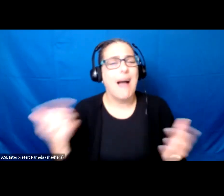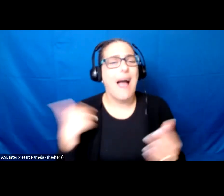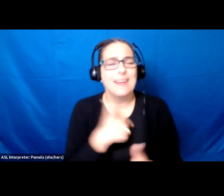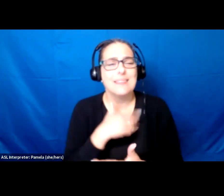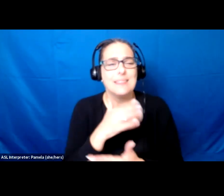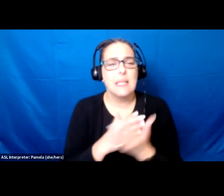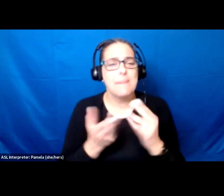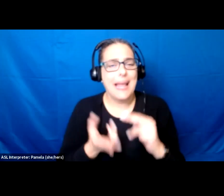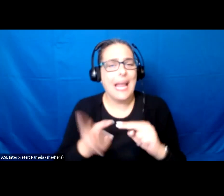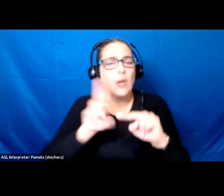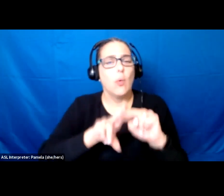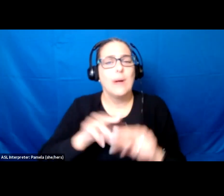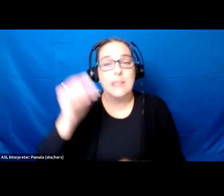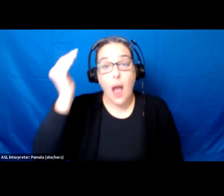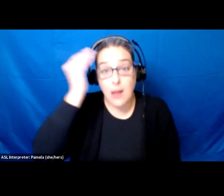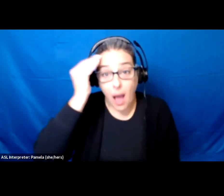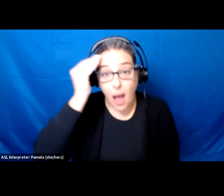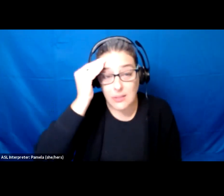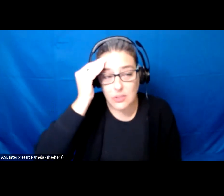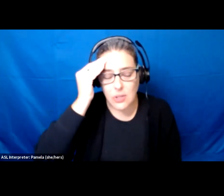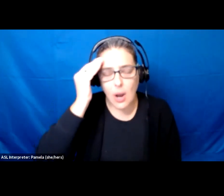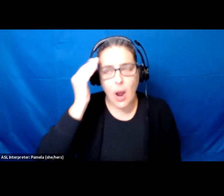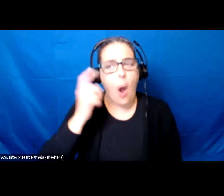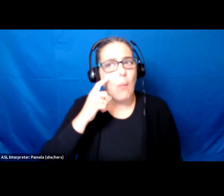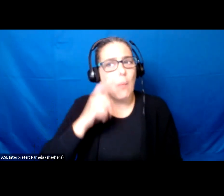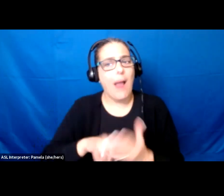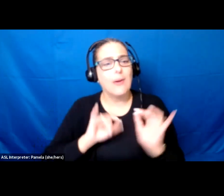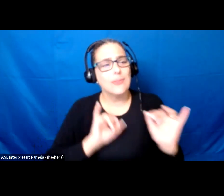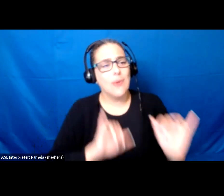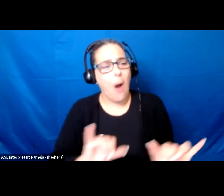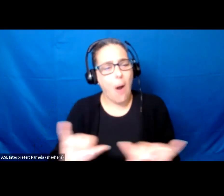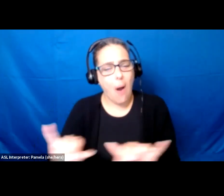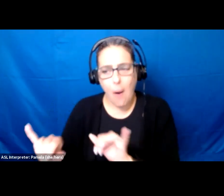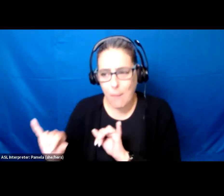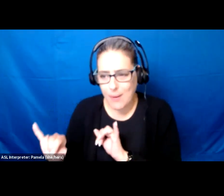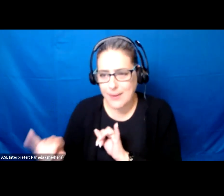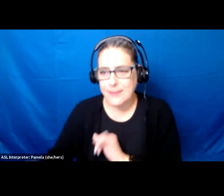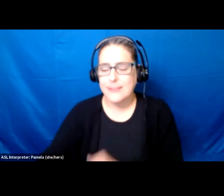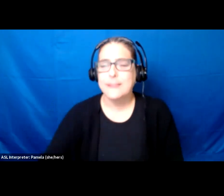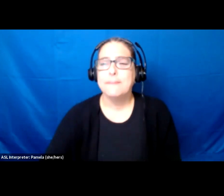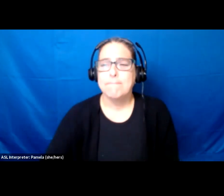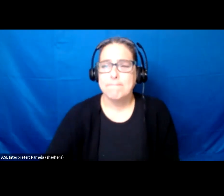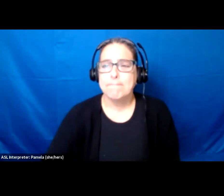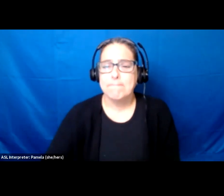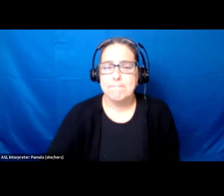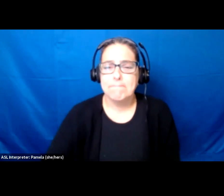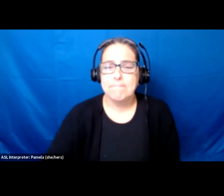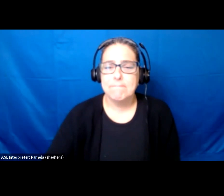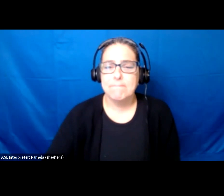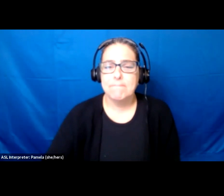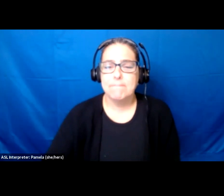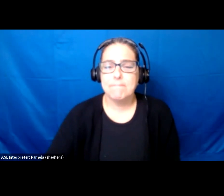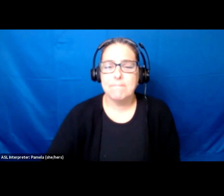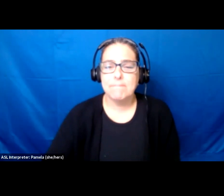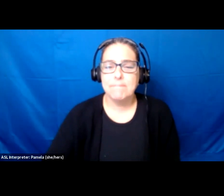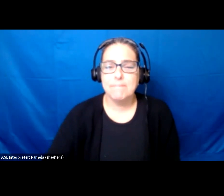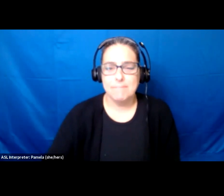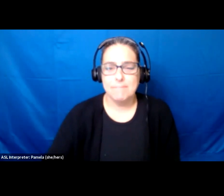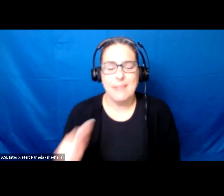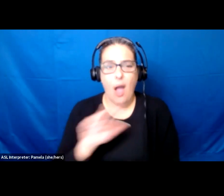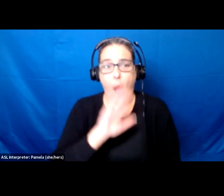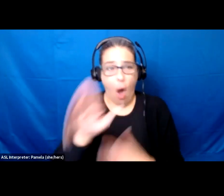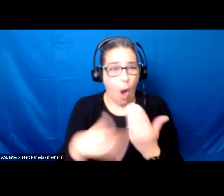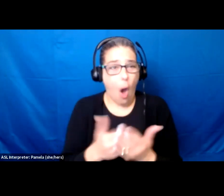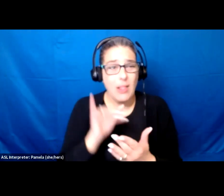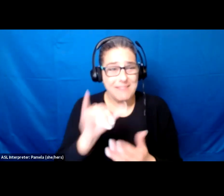also underscores the idea that it really would help to talk to somebody who is a benefits